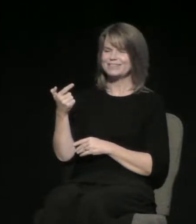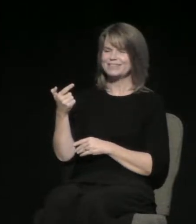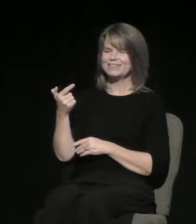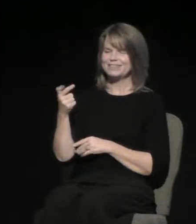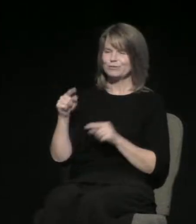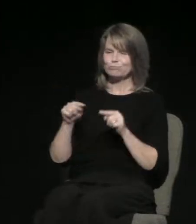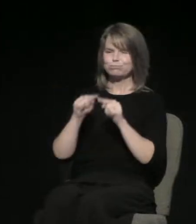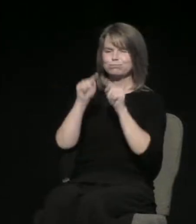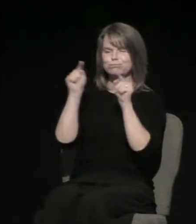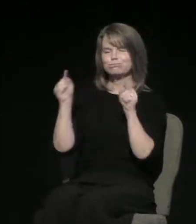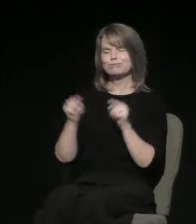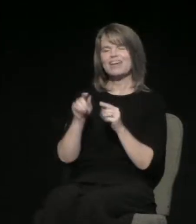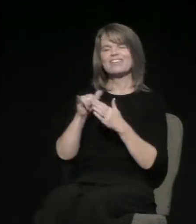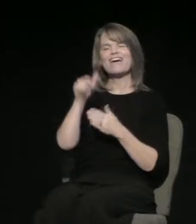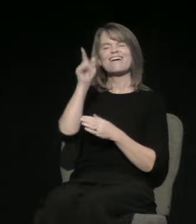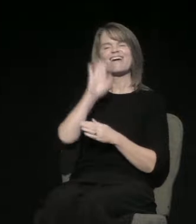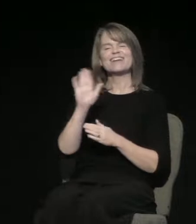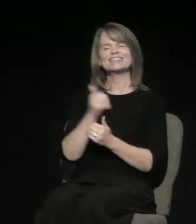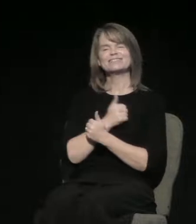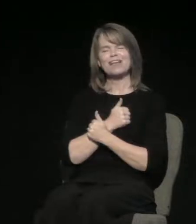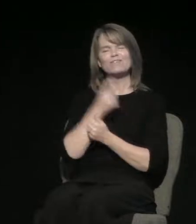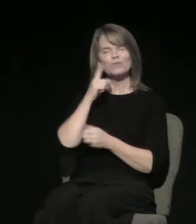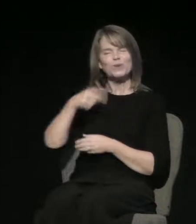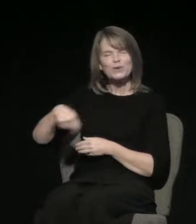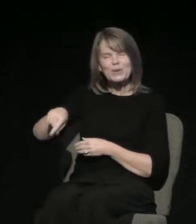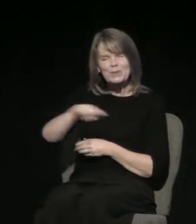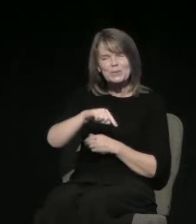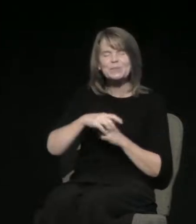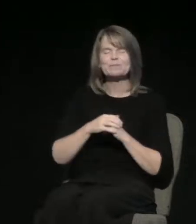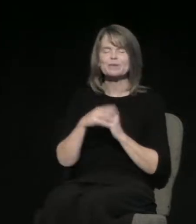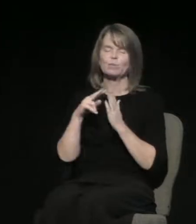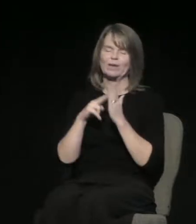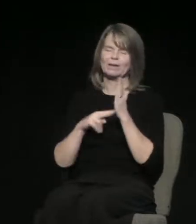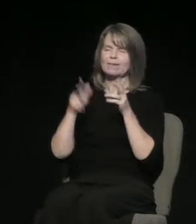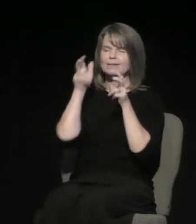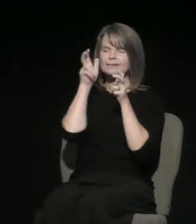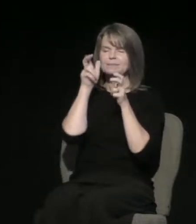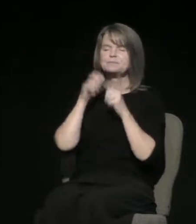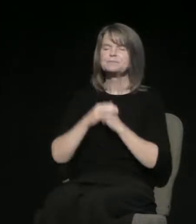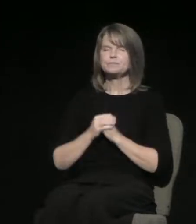But that's God's love for you Let me read it Just listen